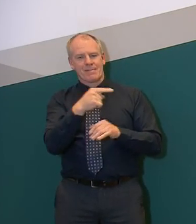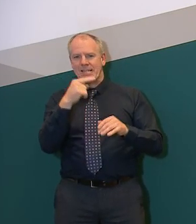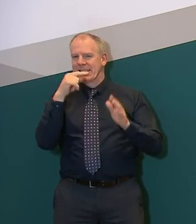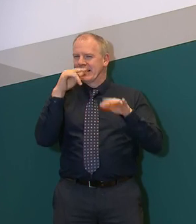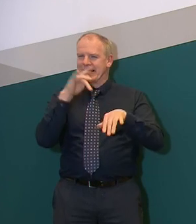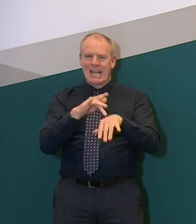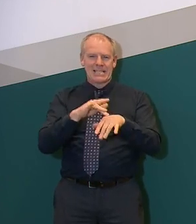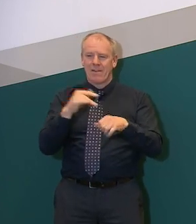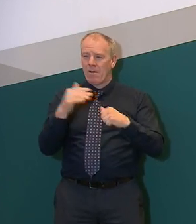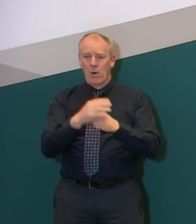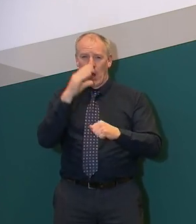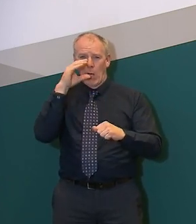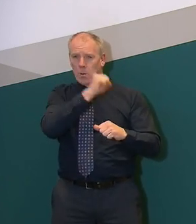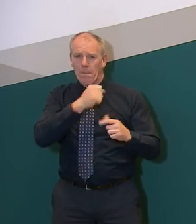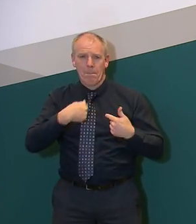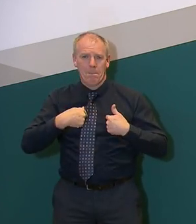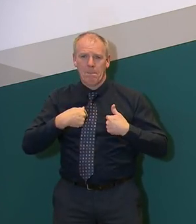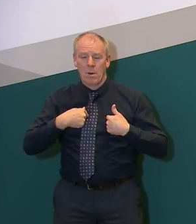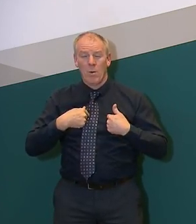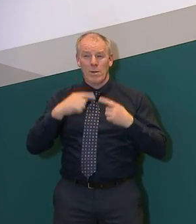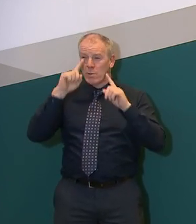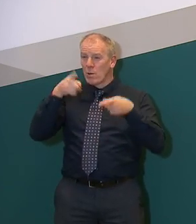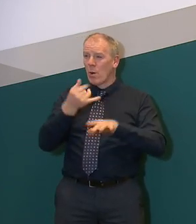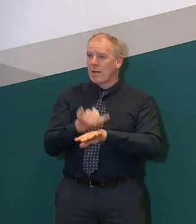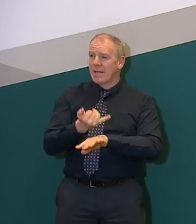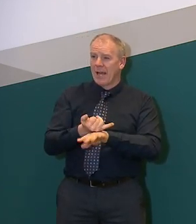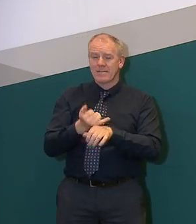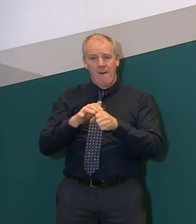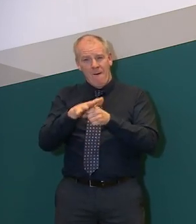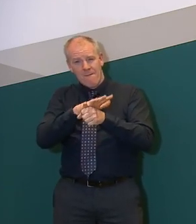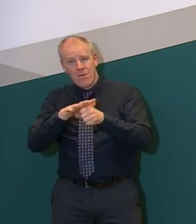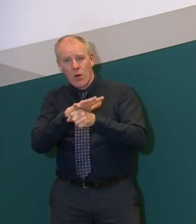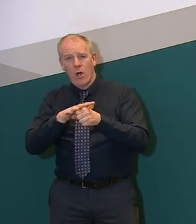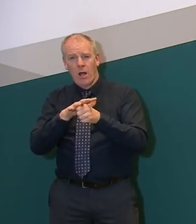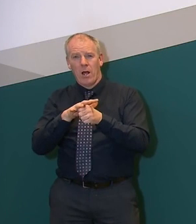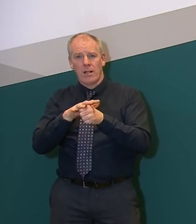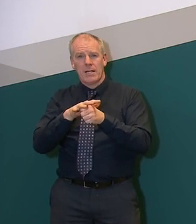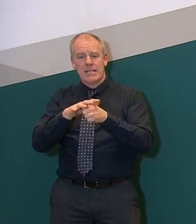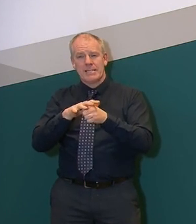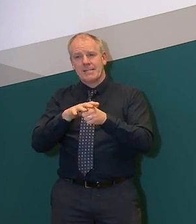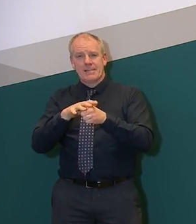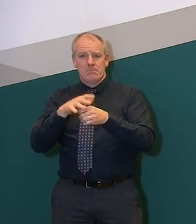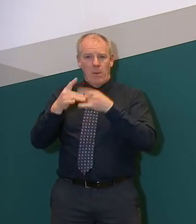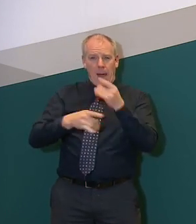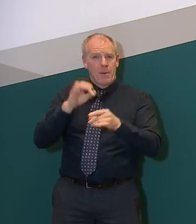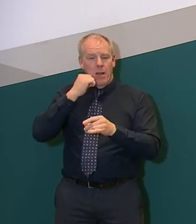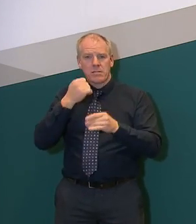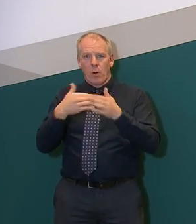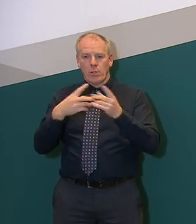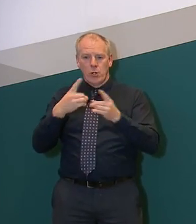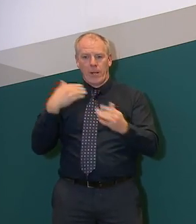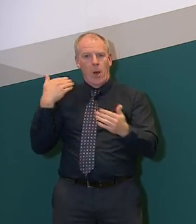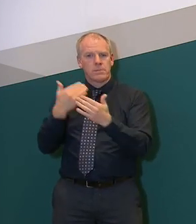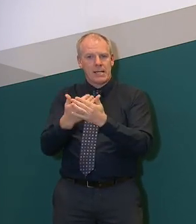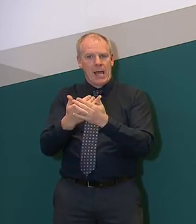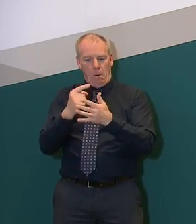assumptions. We don't know yet what the full effect of the measures that have been taken will be. It's very heartening to see